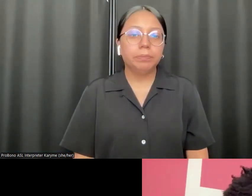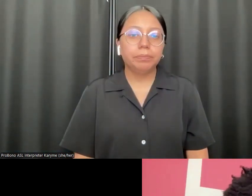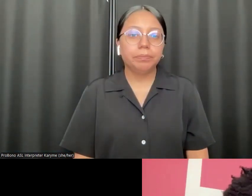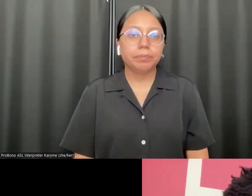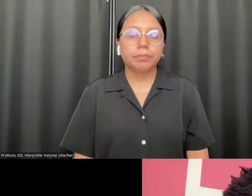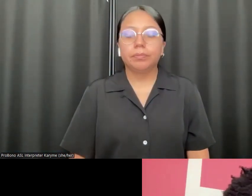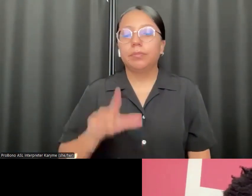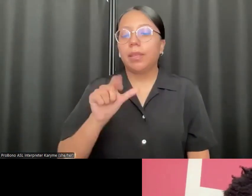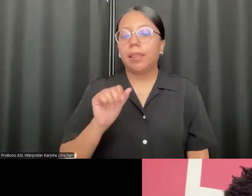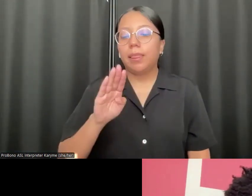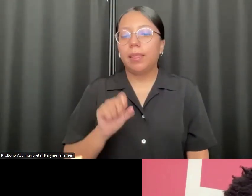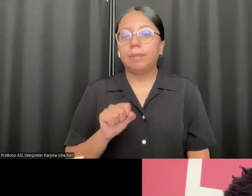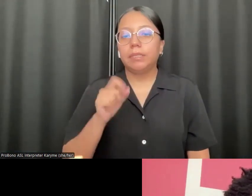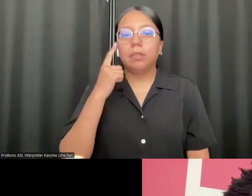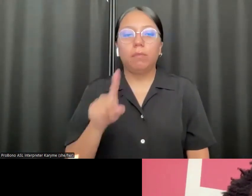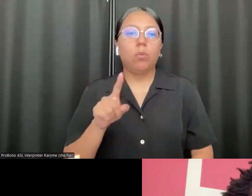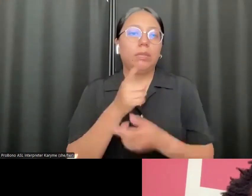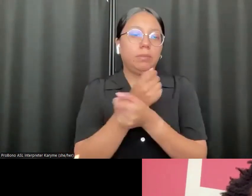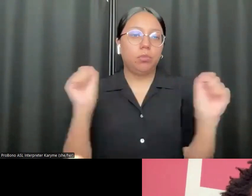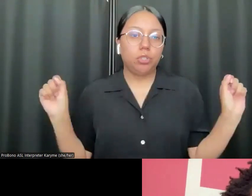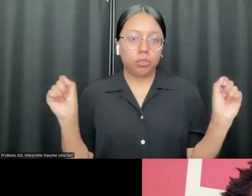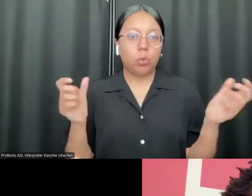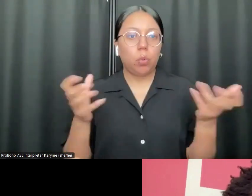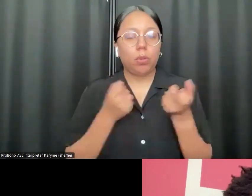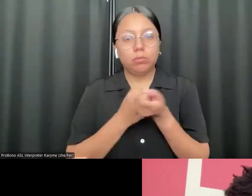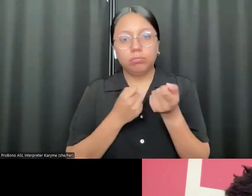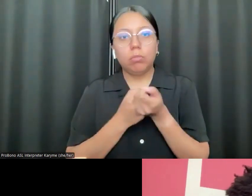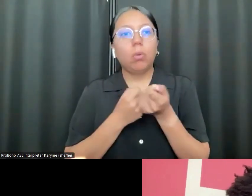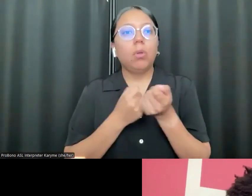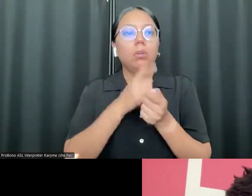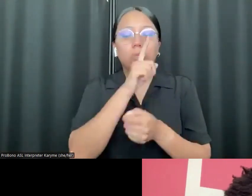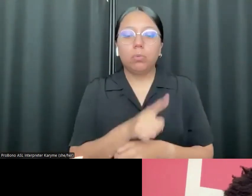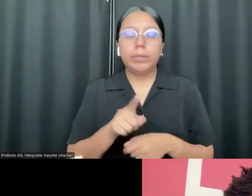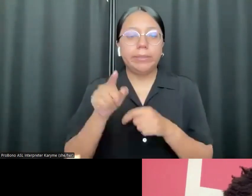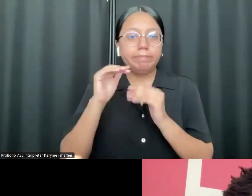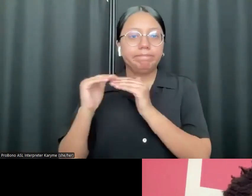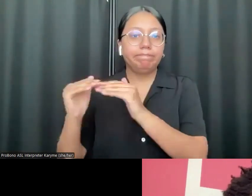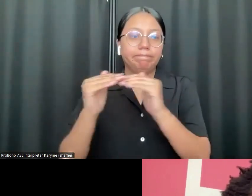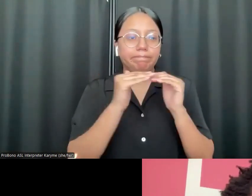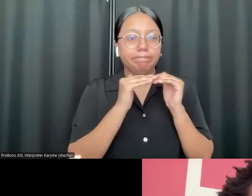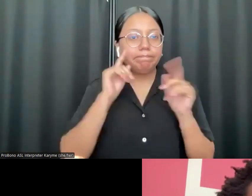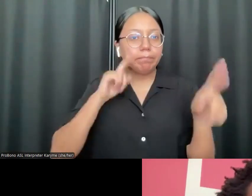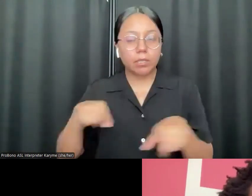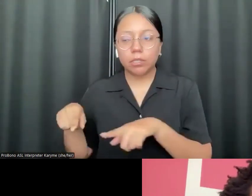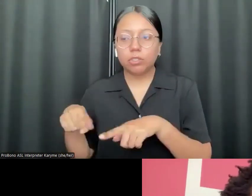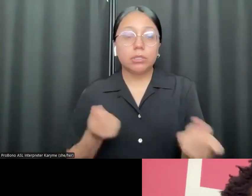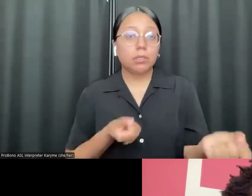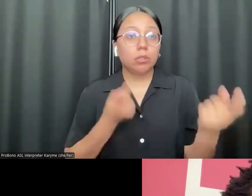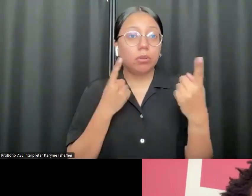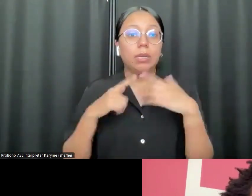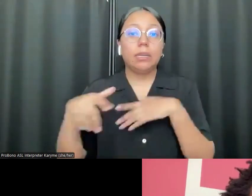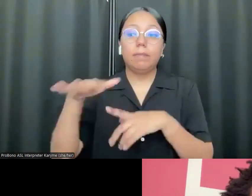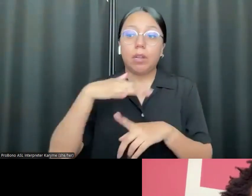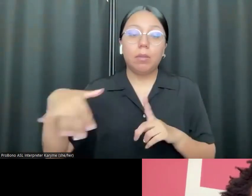Labs for Liberation is committed to promoting a considerate and respectful environment focused on collaboration,